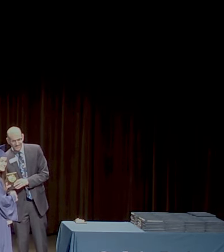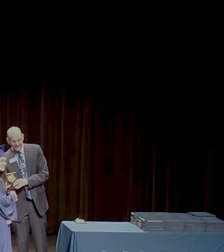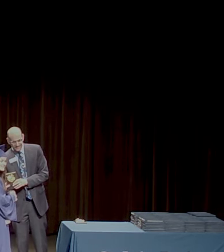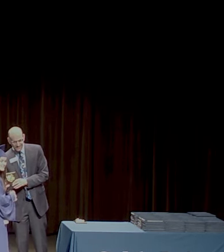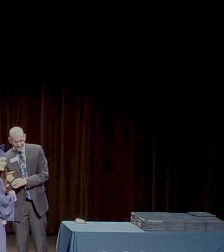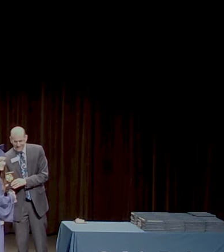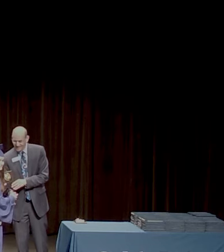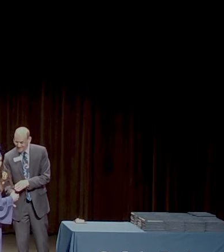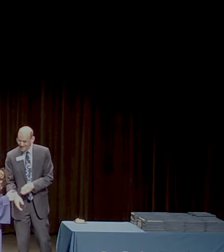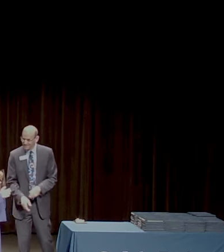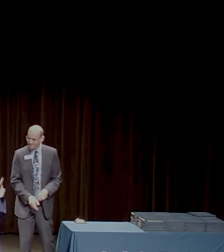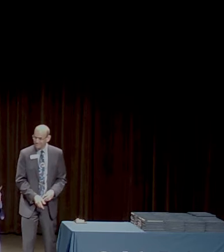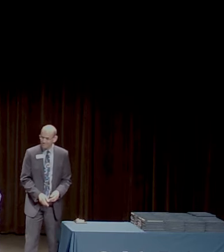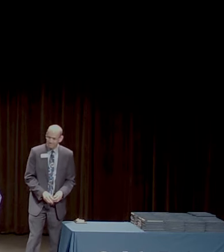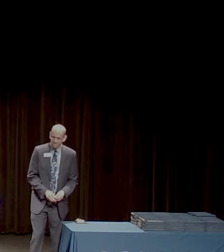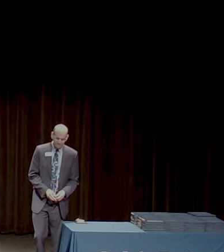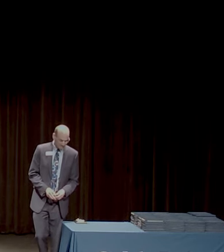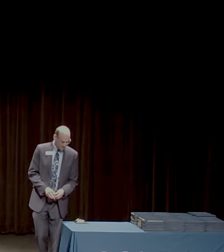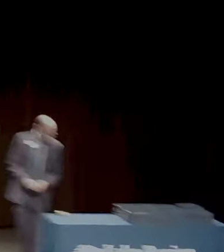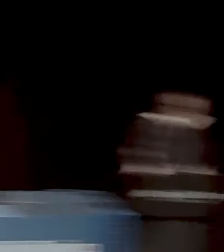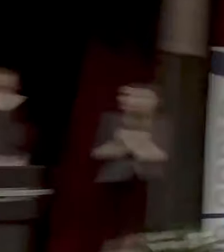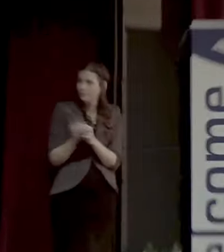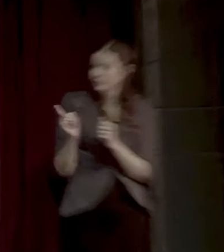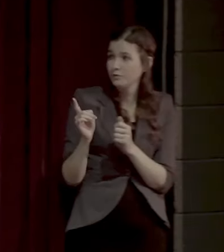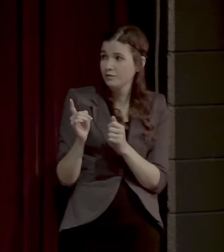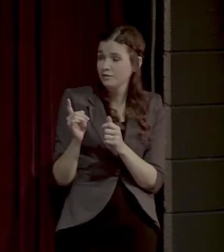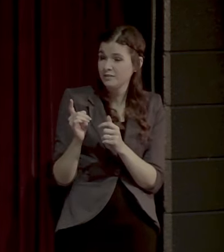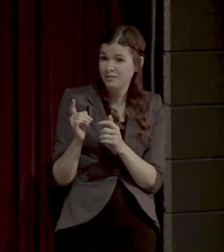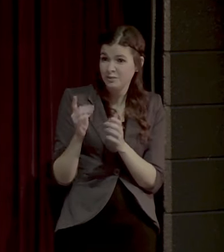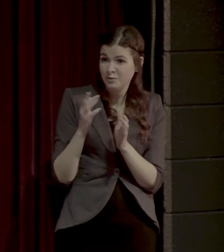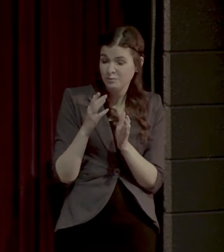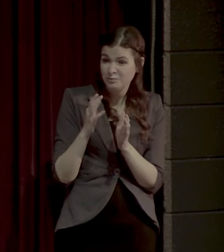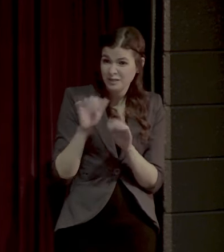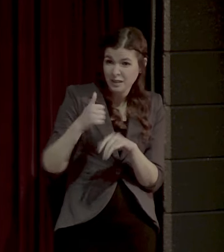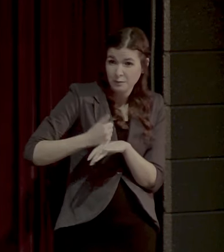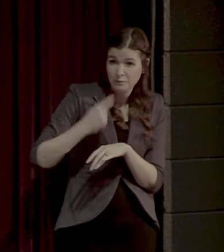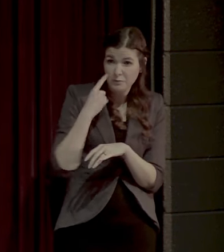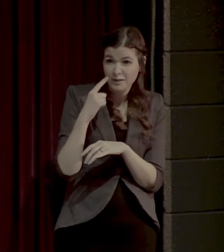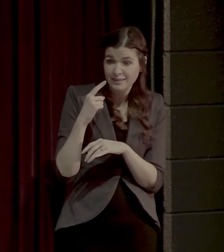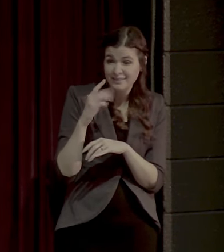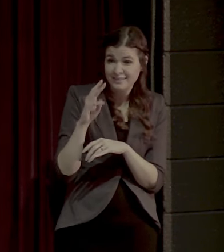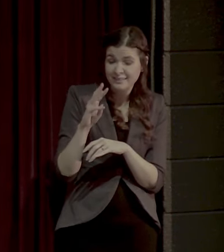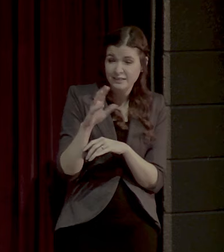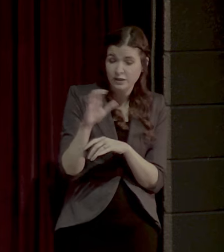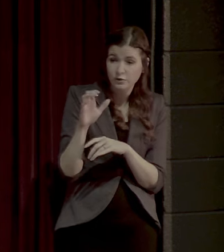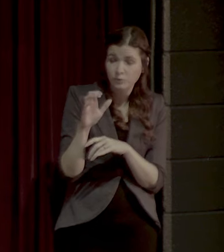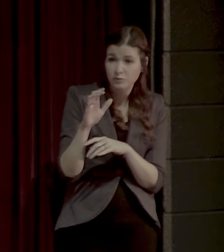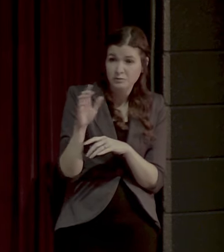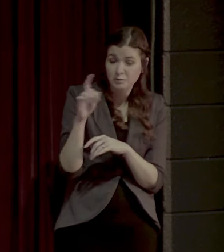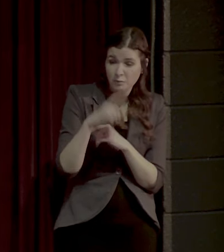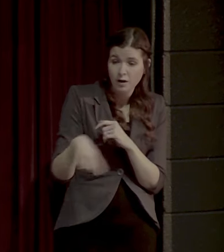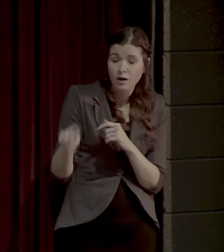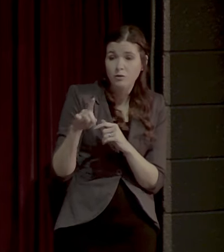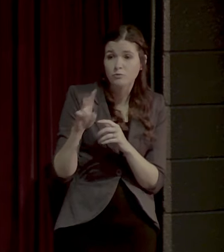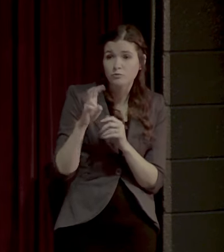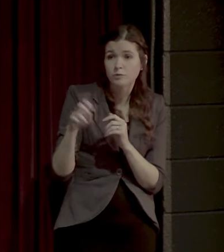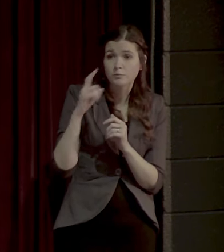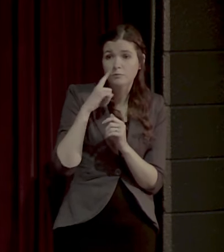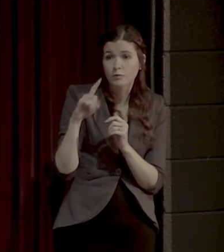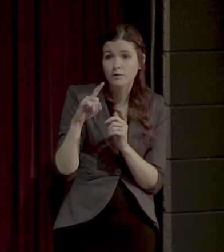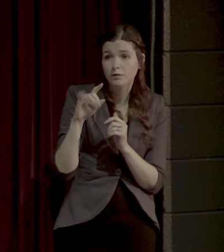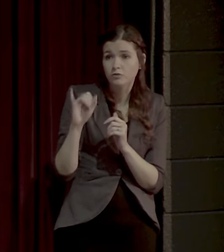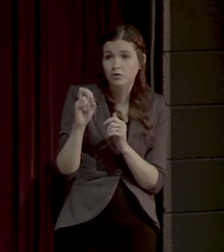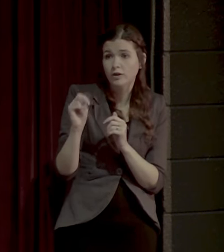In doing so, she was the lead coordinator on the 1,600-mile round trip for the John Deere Tour and was the top